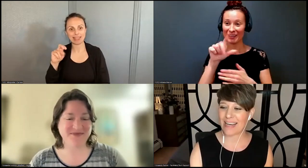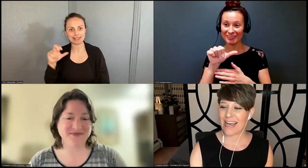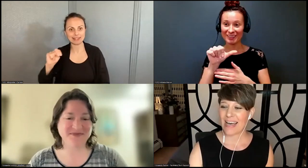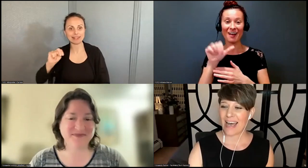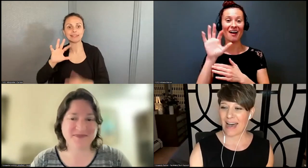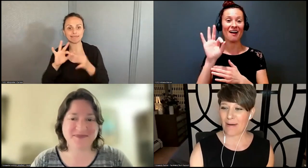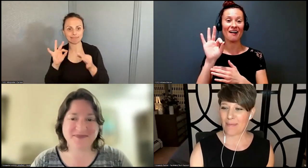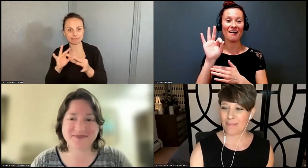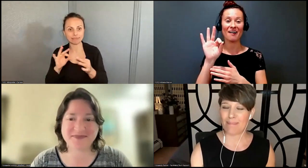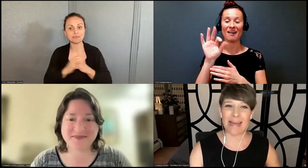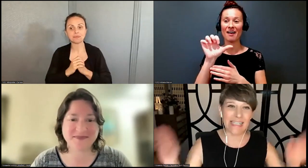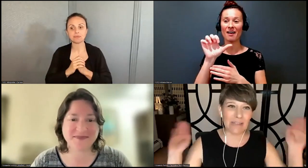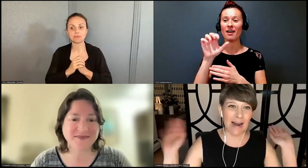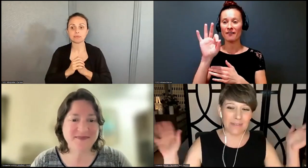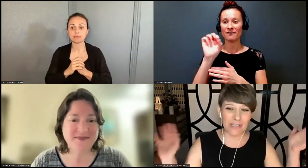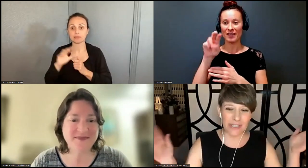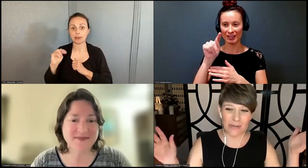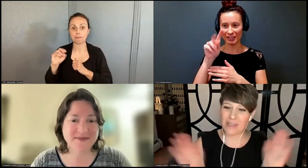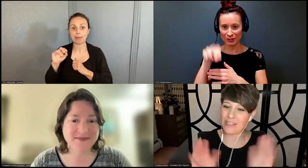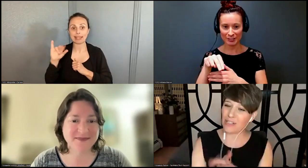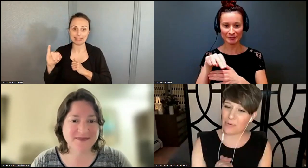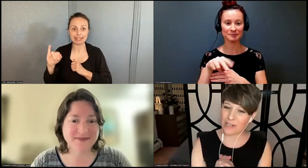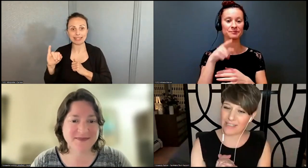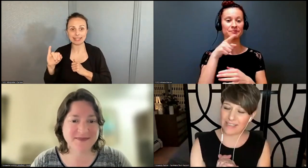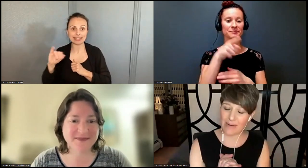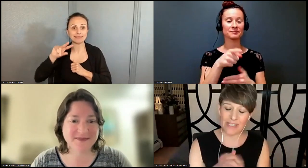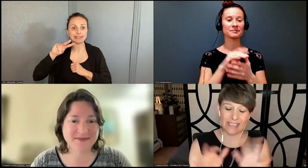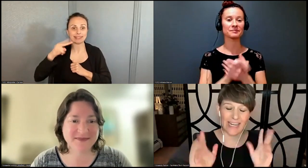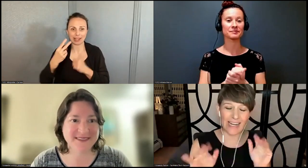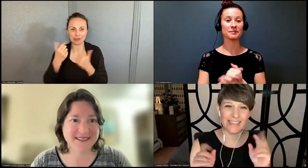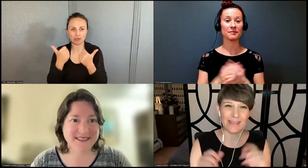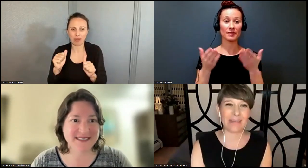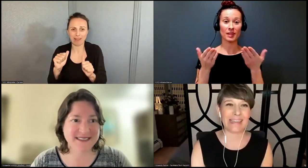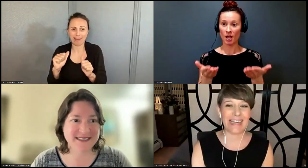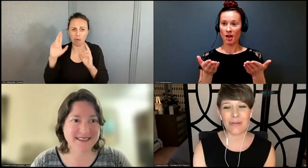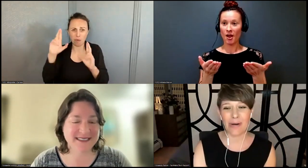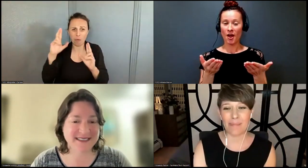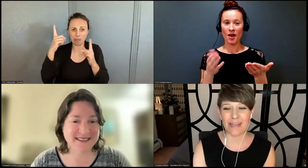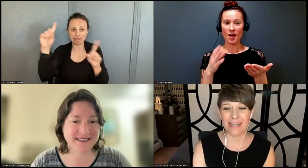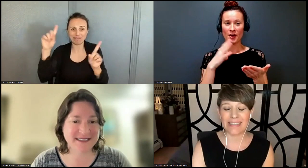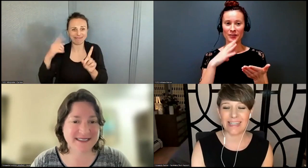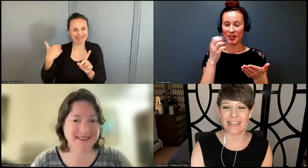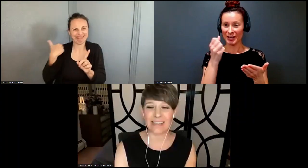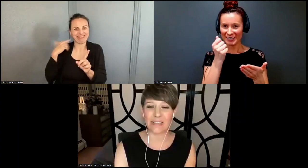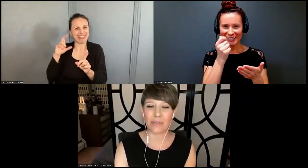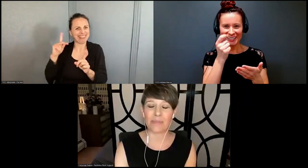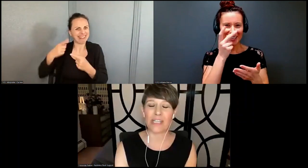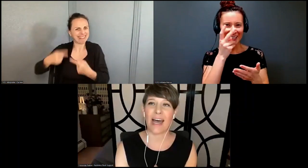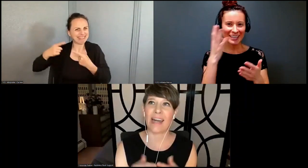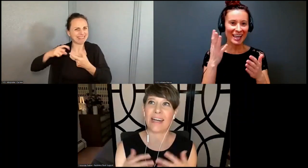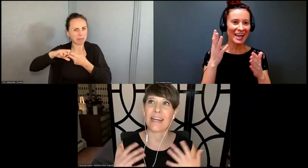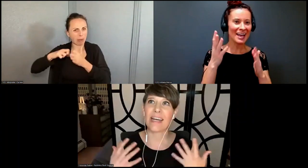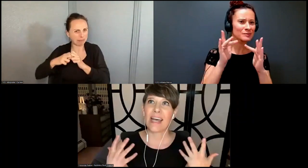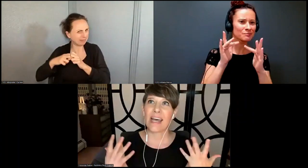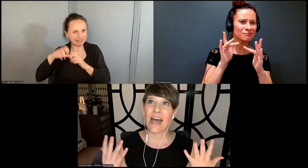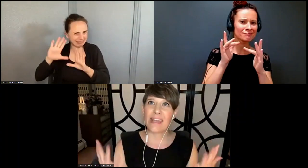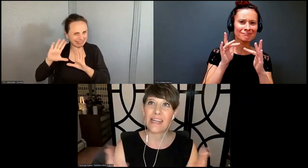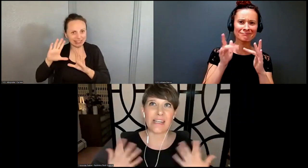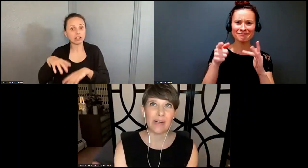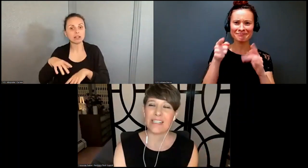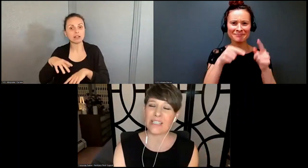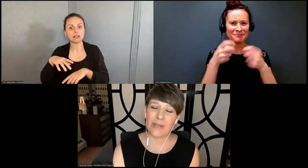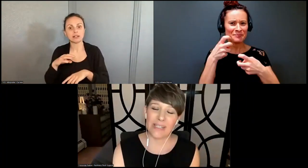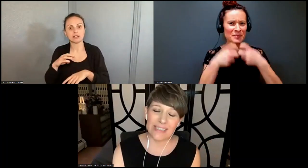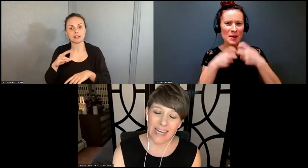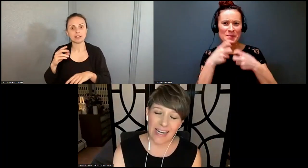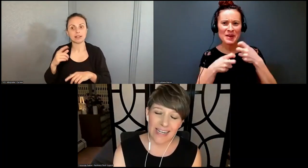everyone. Mentee round 2, this should work this time. We just had some link gremlins in the Zoom chat. And I think